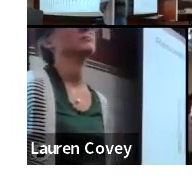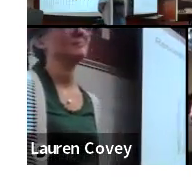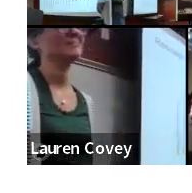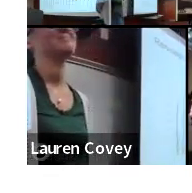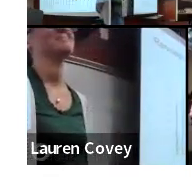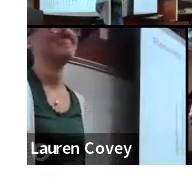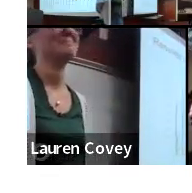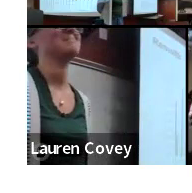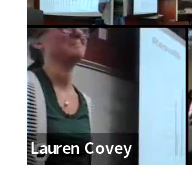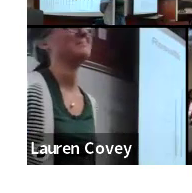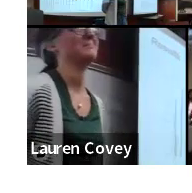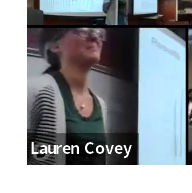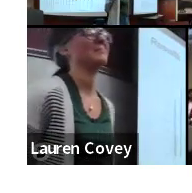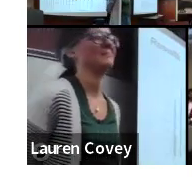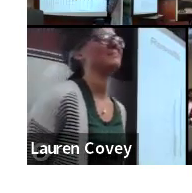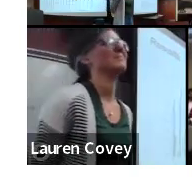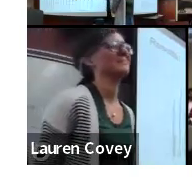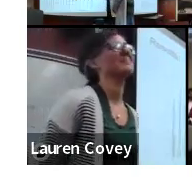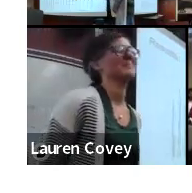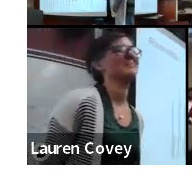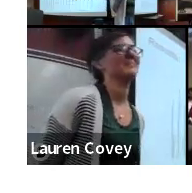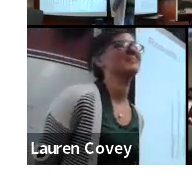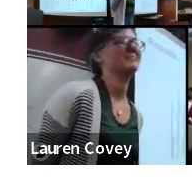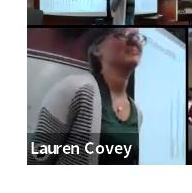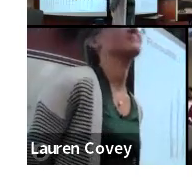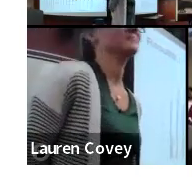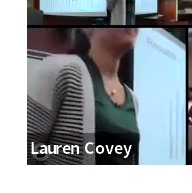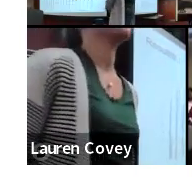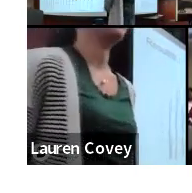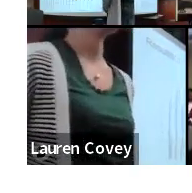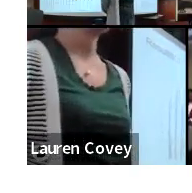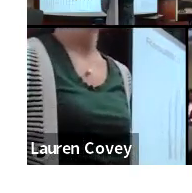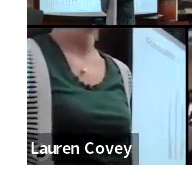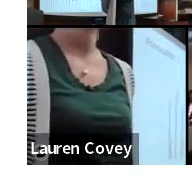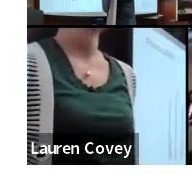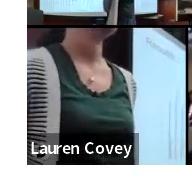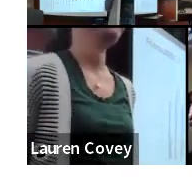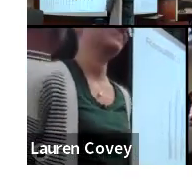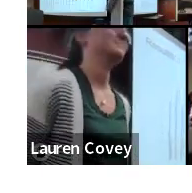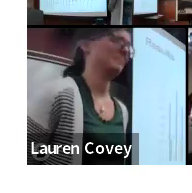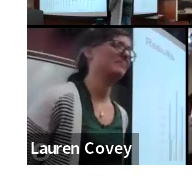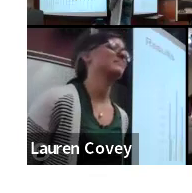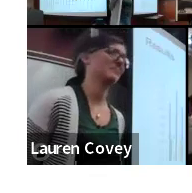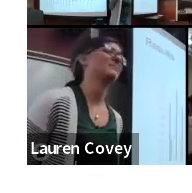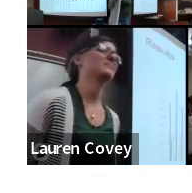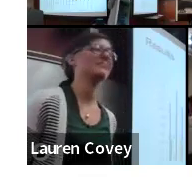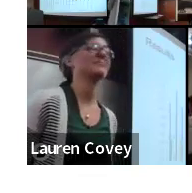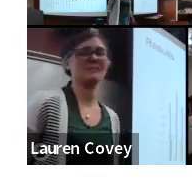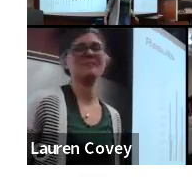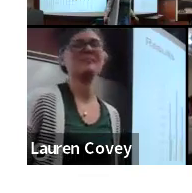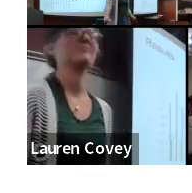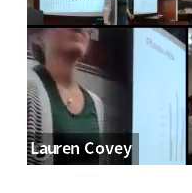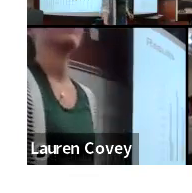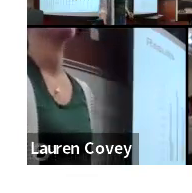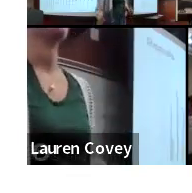of mind tests. In all your narratives, there were at least two people. So there was the main entity, mm-hmm.